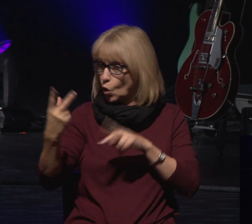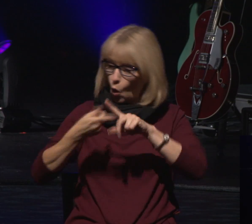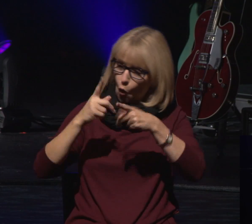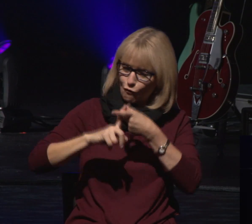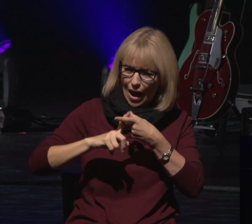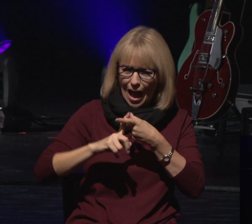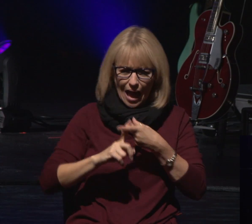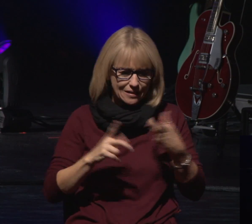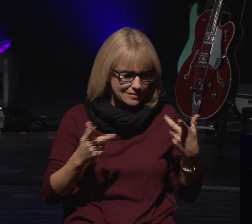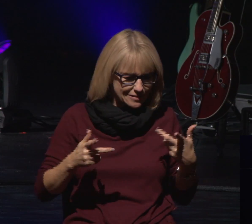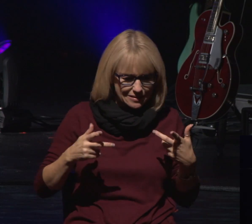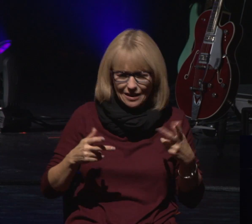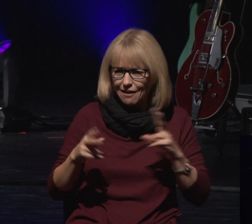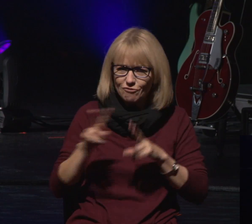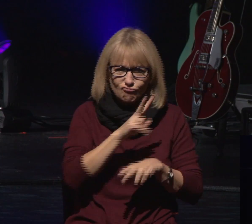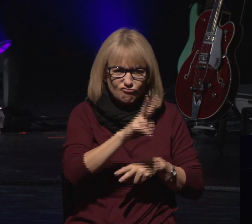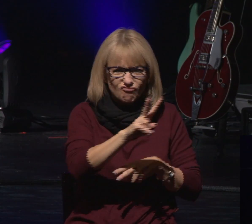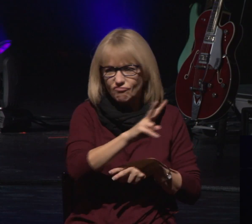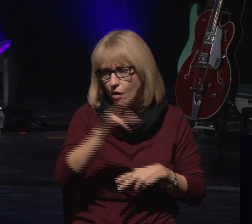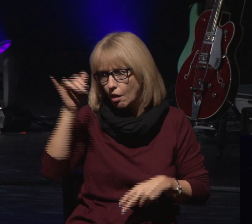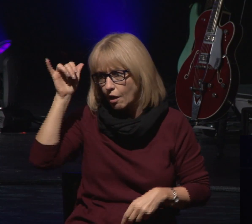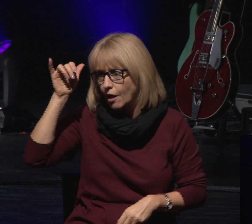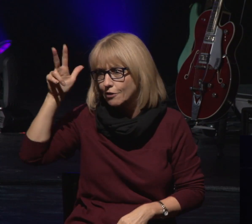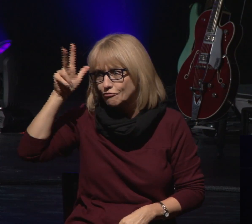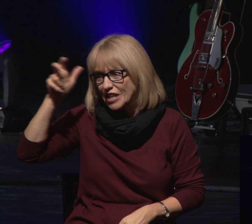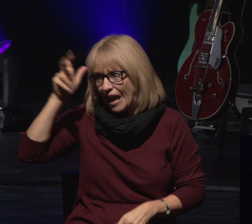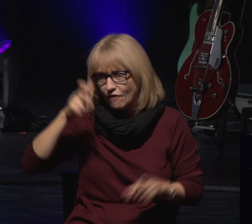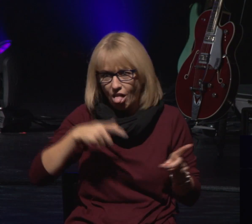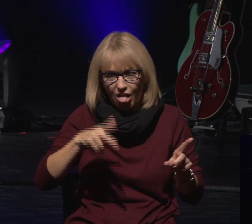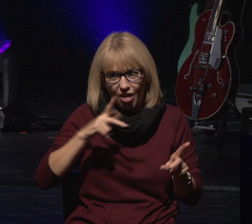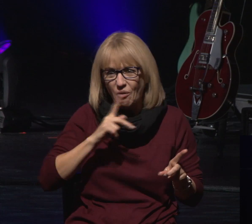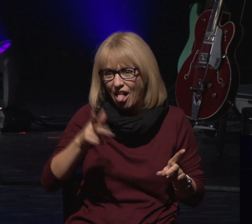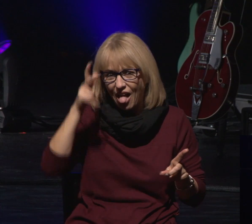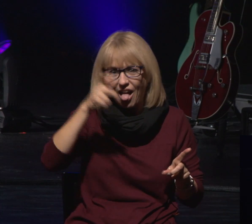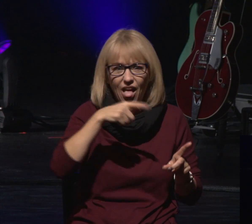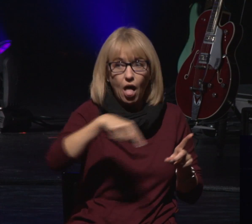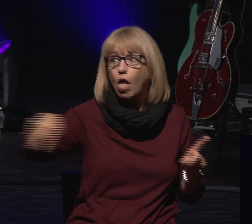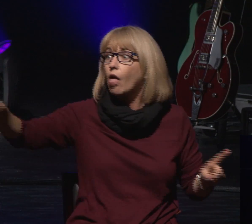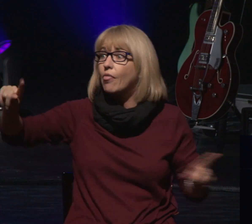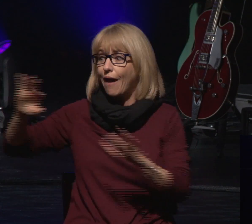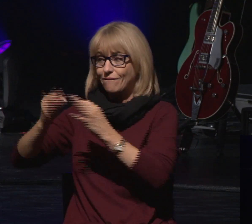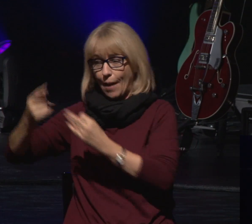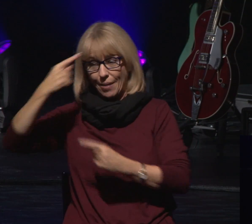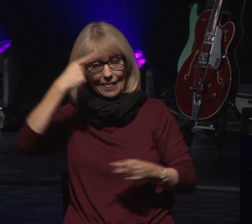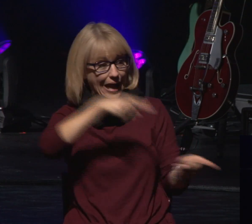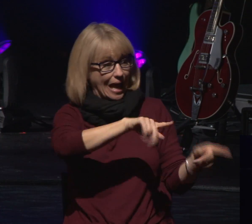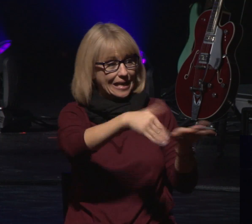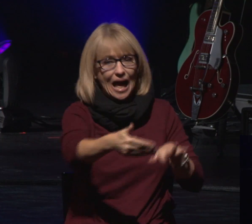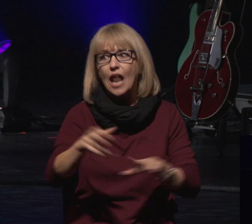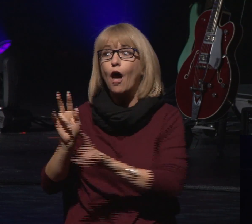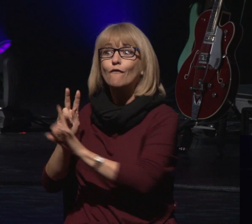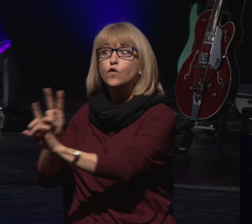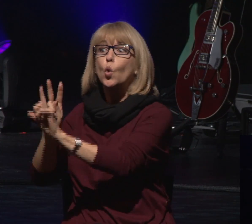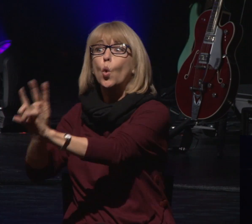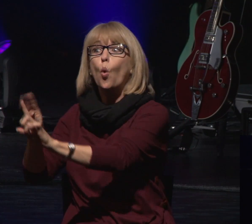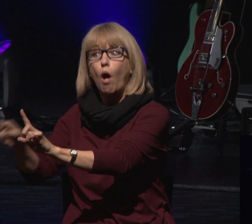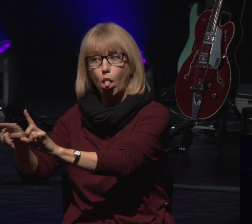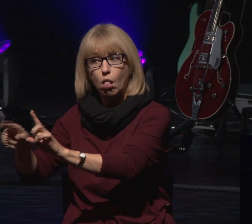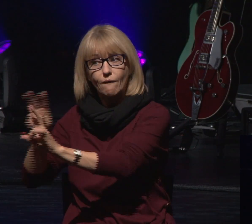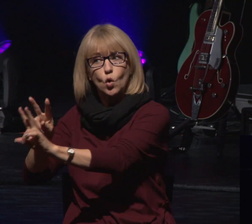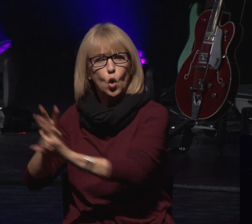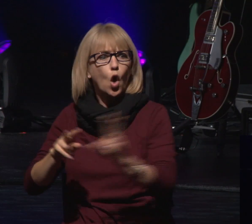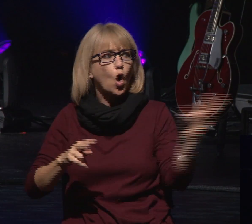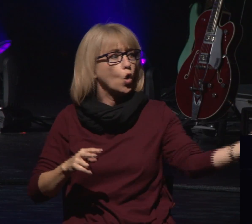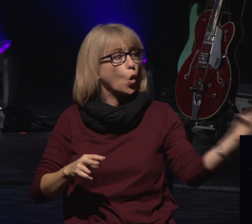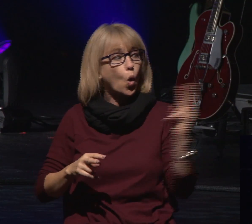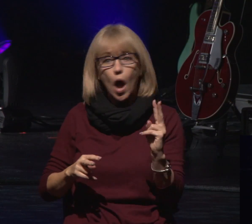just some very, very mischievous. They think they're dead, and so they have a funeral for them. And they're there, and the whole little church is just crying